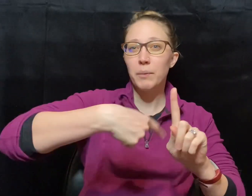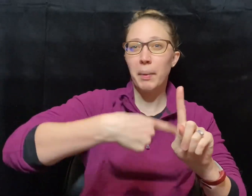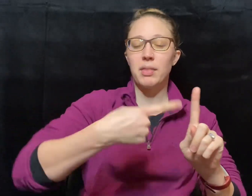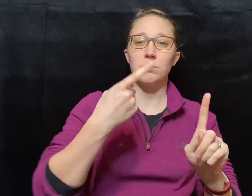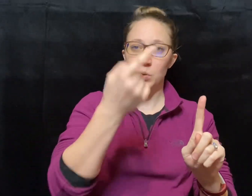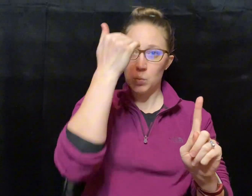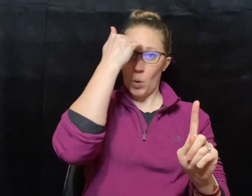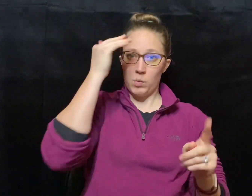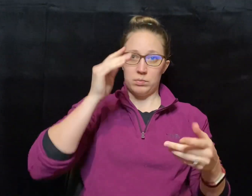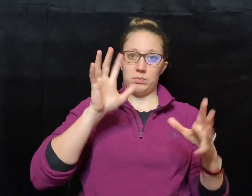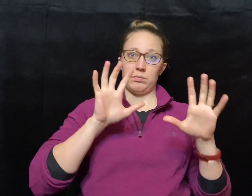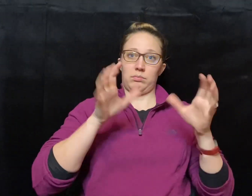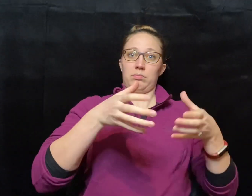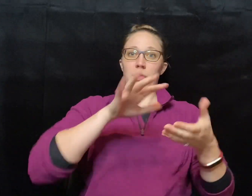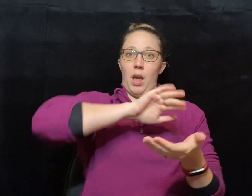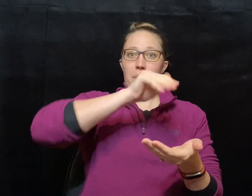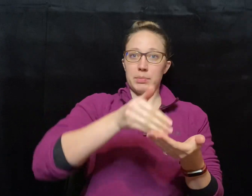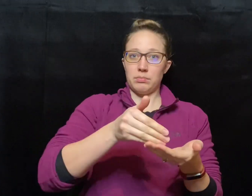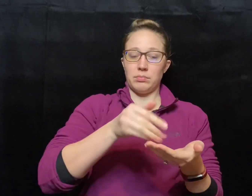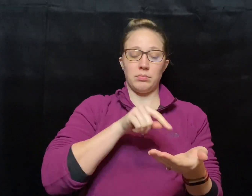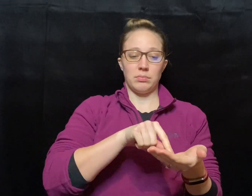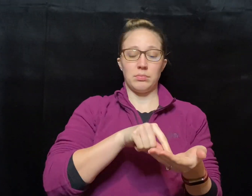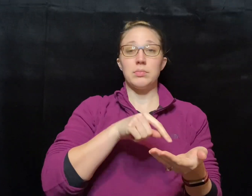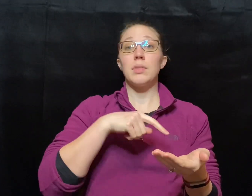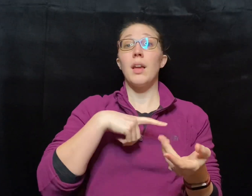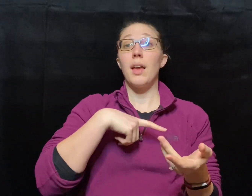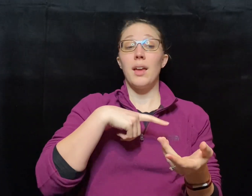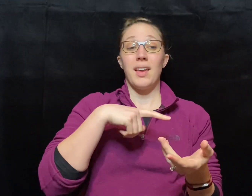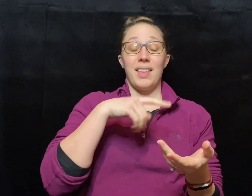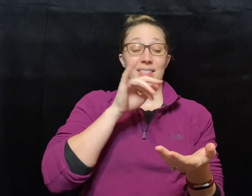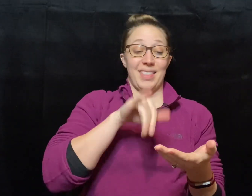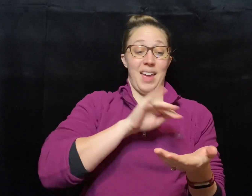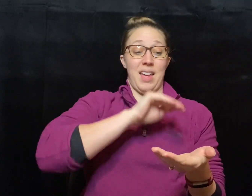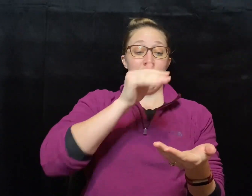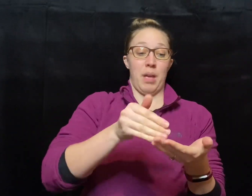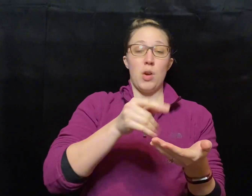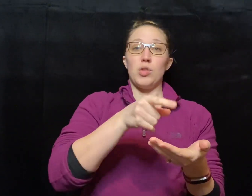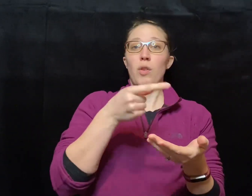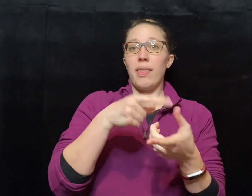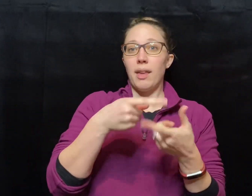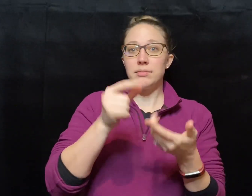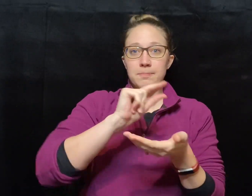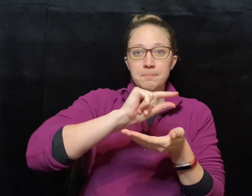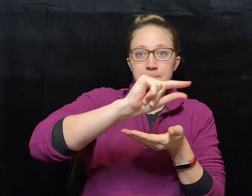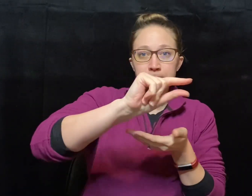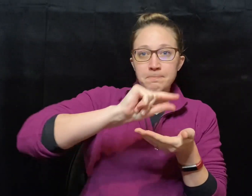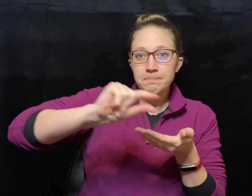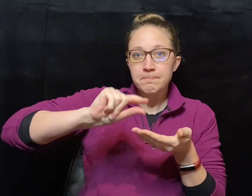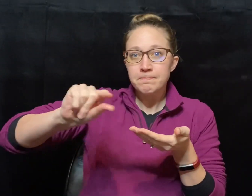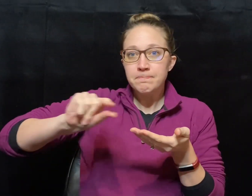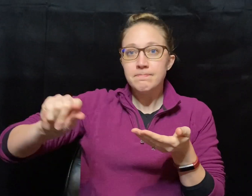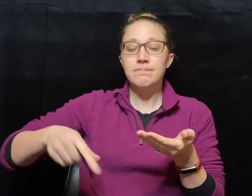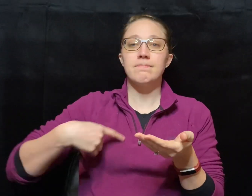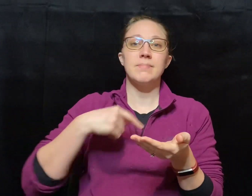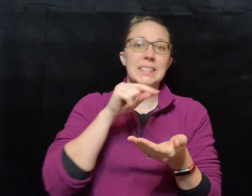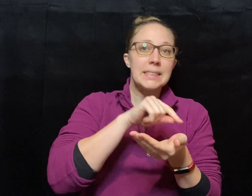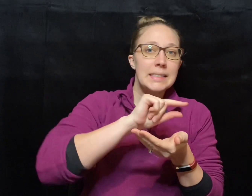or every month. You know that total. And then from there, you divvy out to each